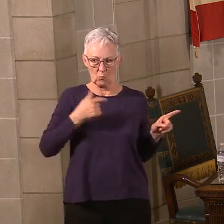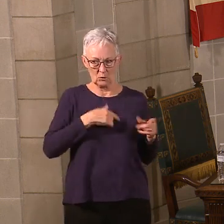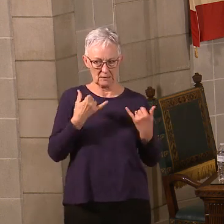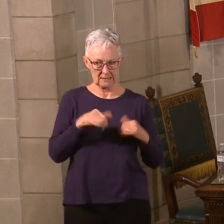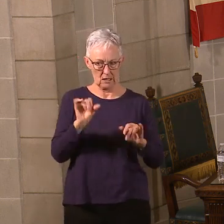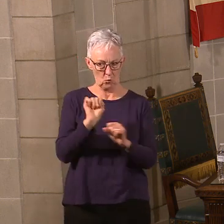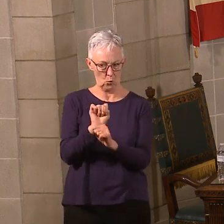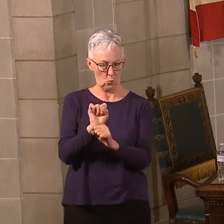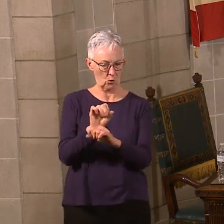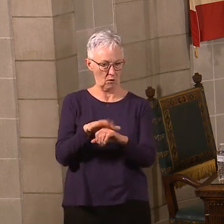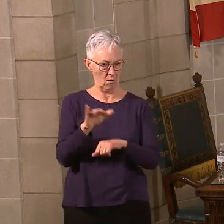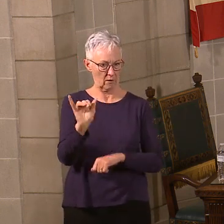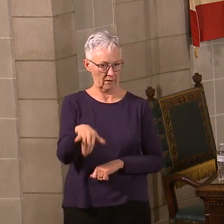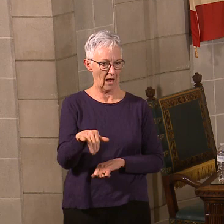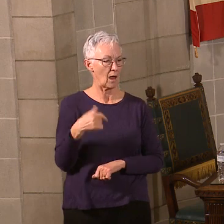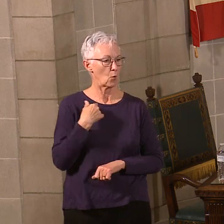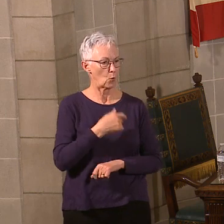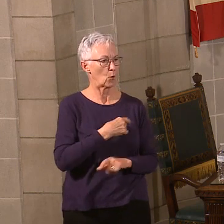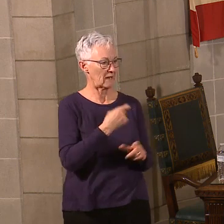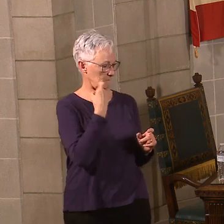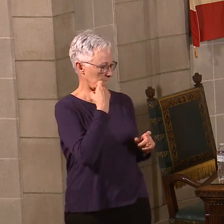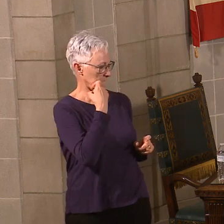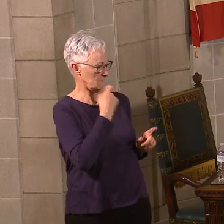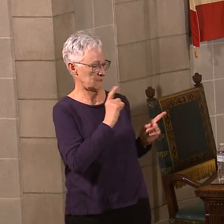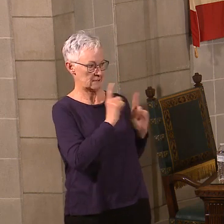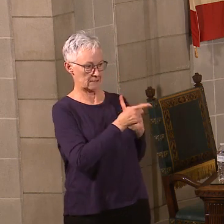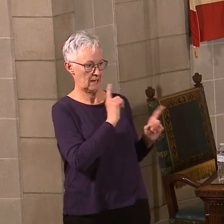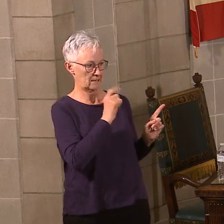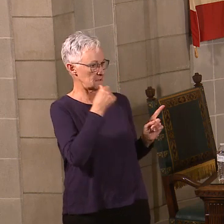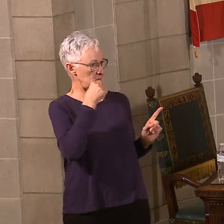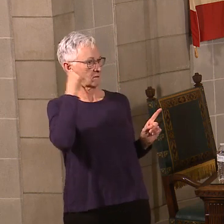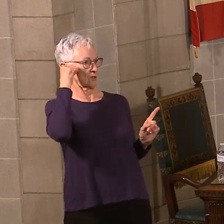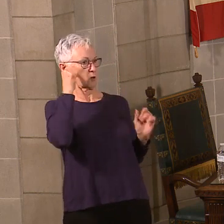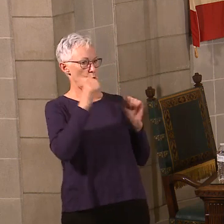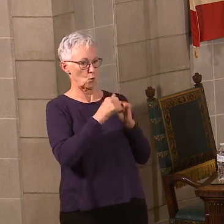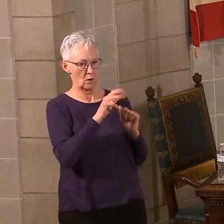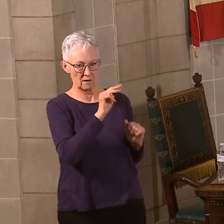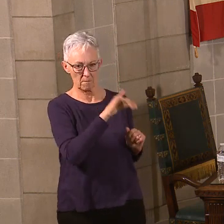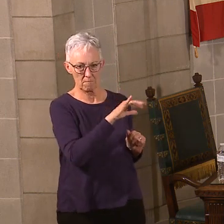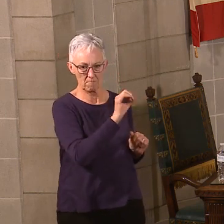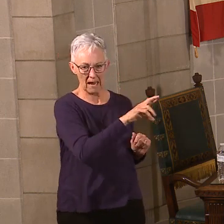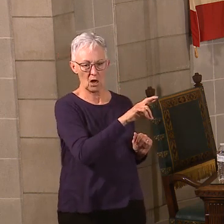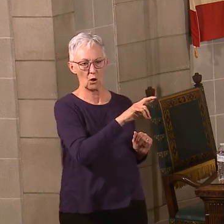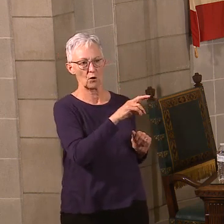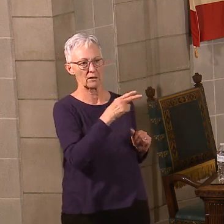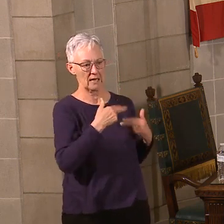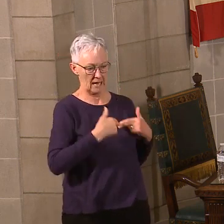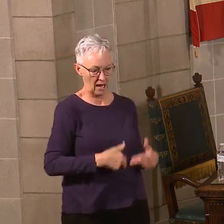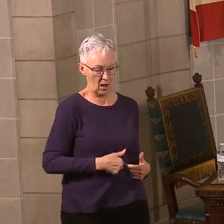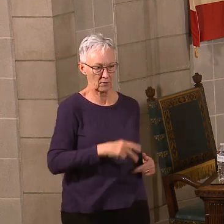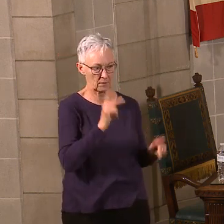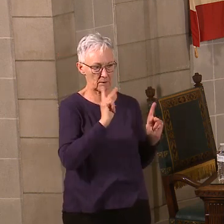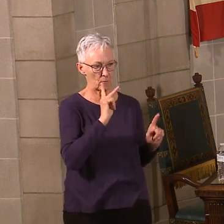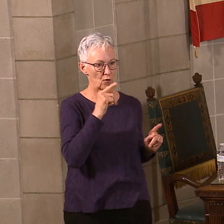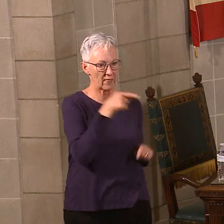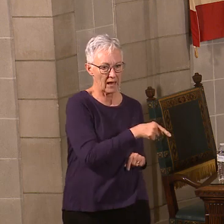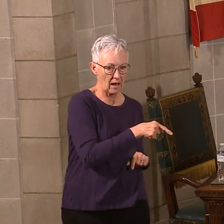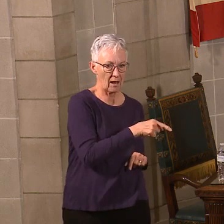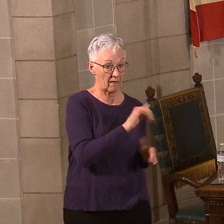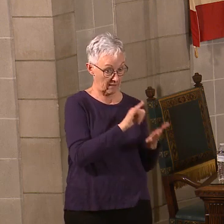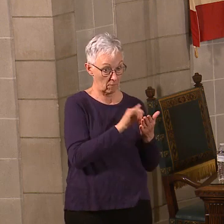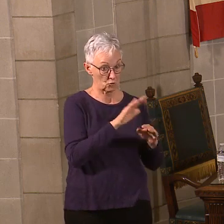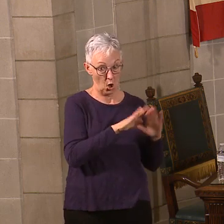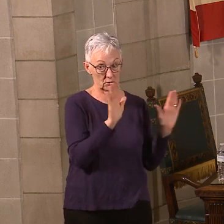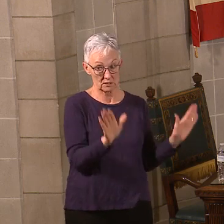the mayor of Grand Island and the public health officials and so forth yesterday in Grand Island. That was a Sunday, even though our public health